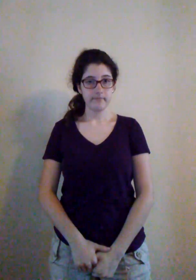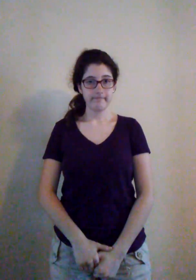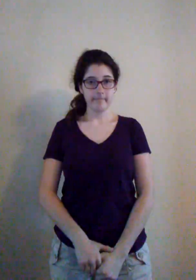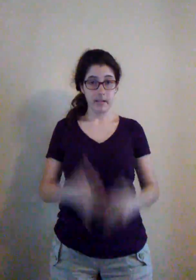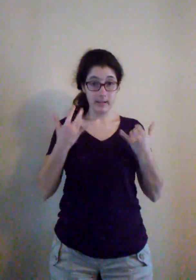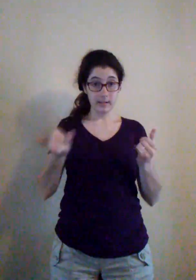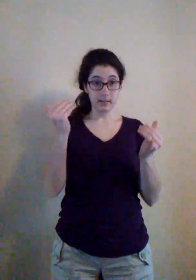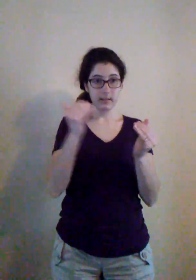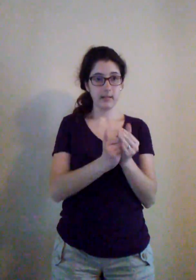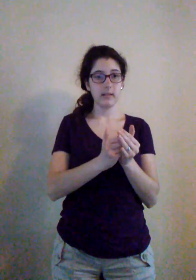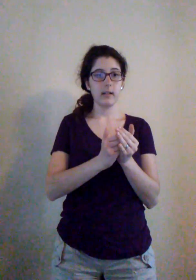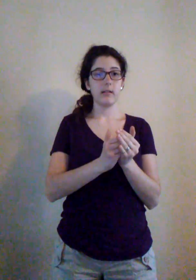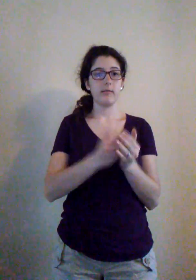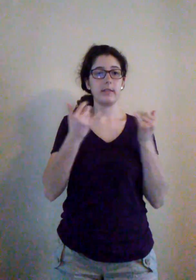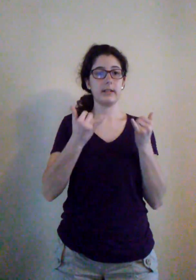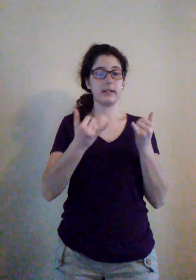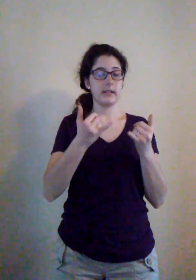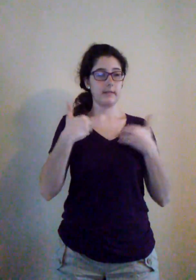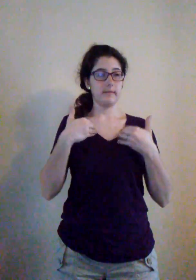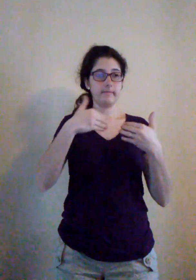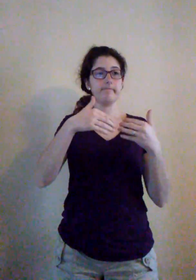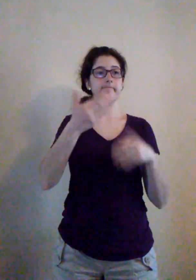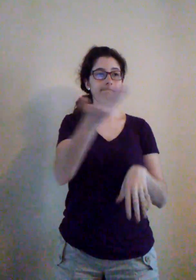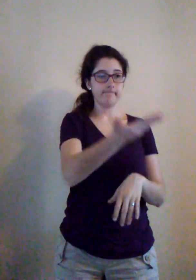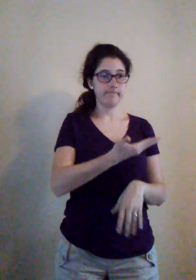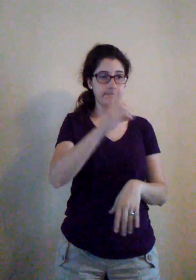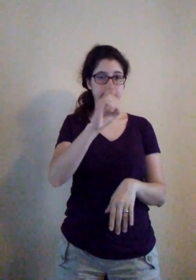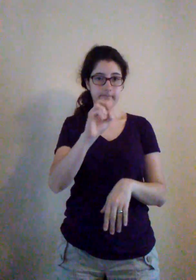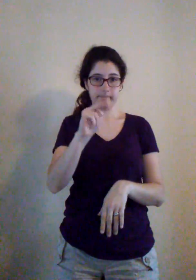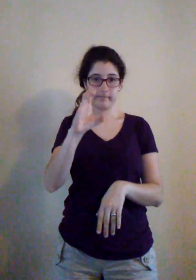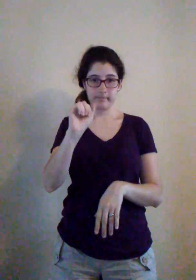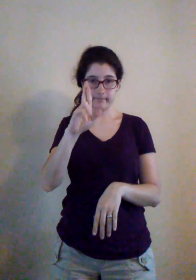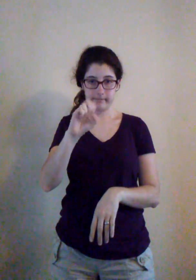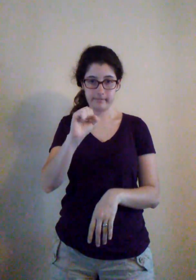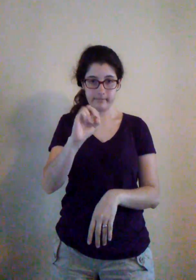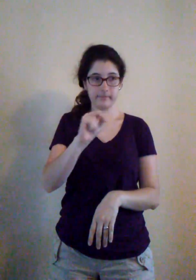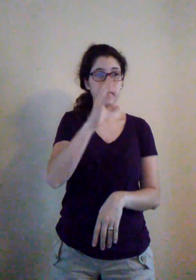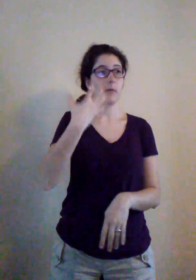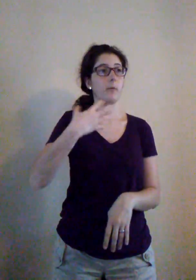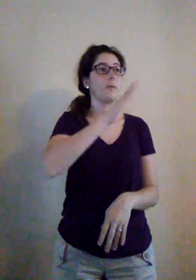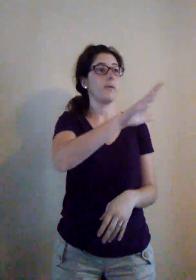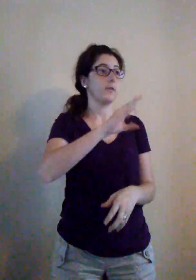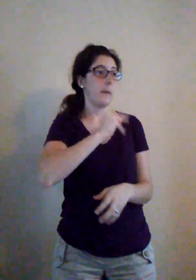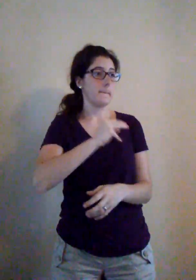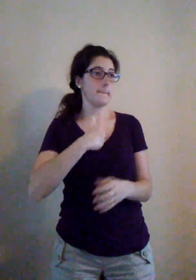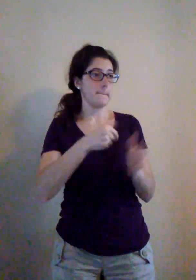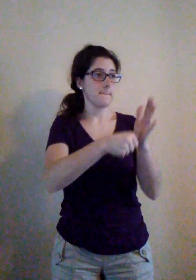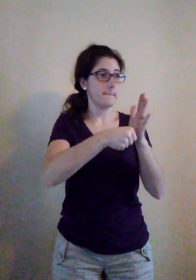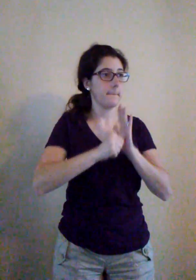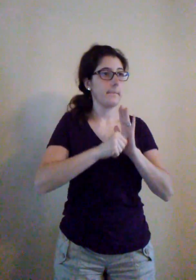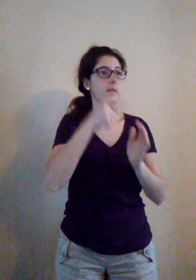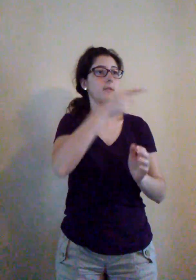We're back one more time with guest Don Carson, and one of the things that impresses me about you and your ministry is your eagerness to share the